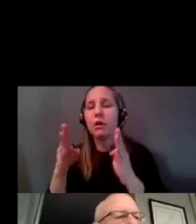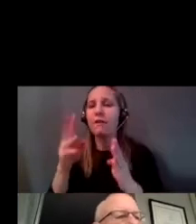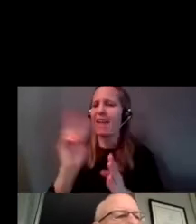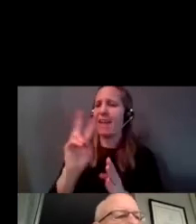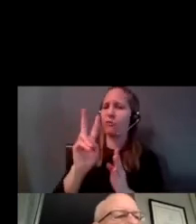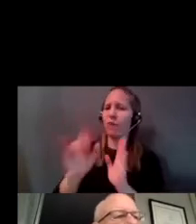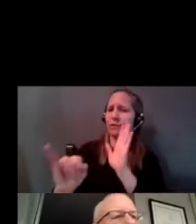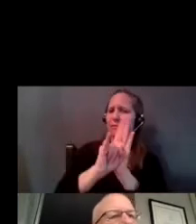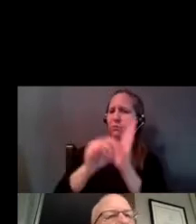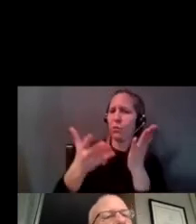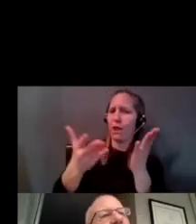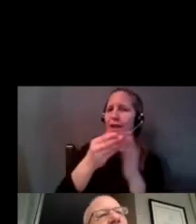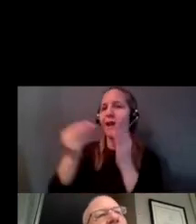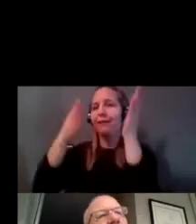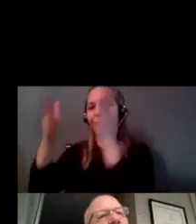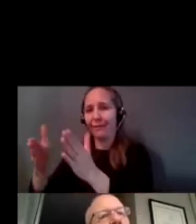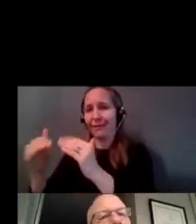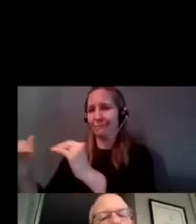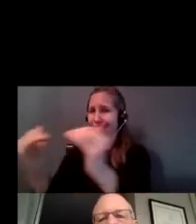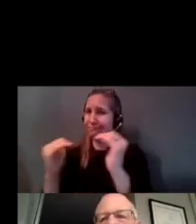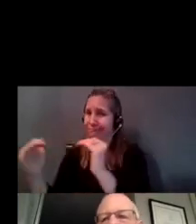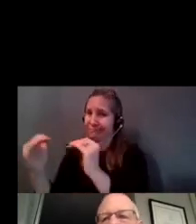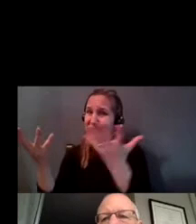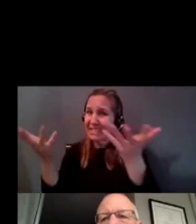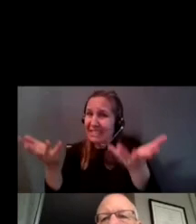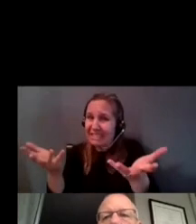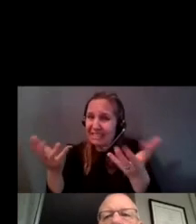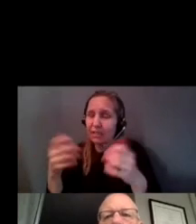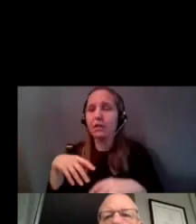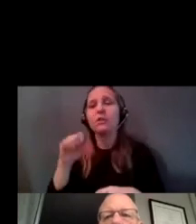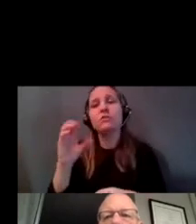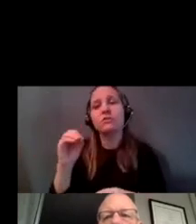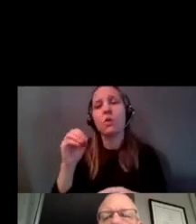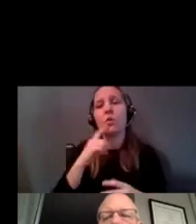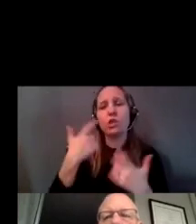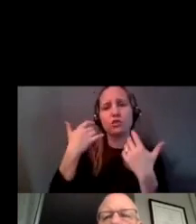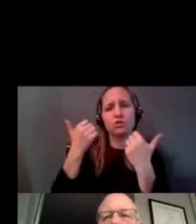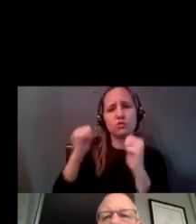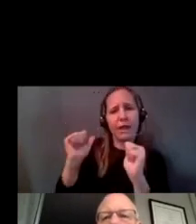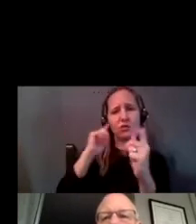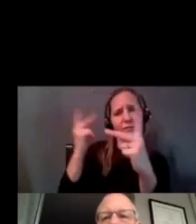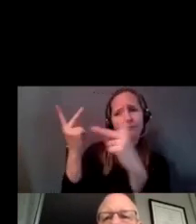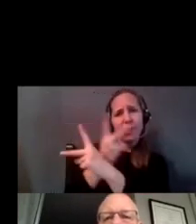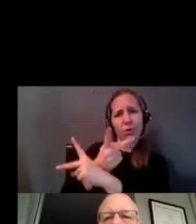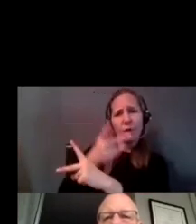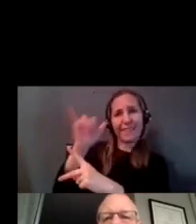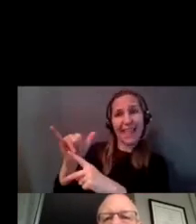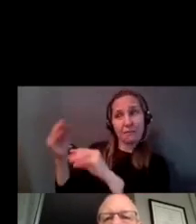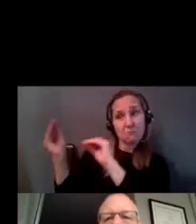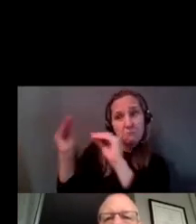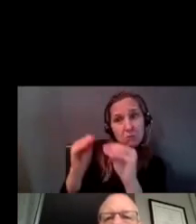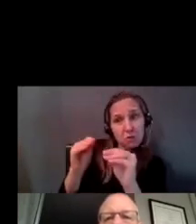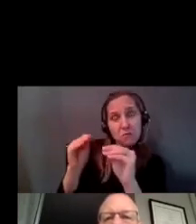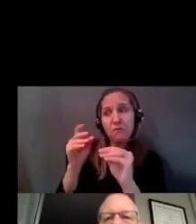and equity. And so getting hold of that and being able to guide that kind of transformation is a key objective here